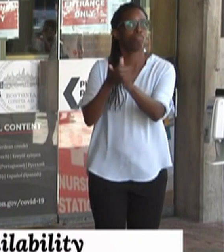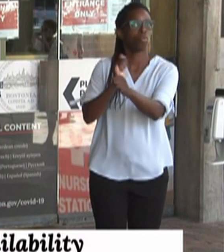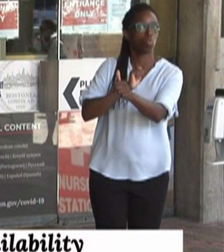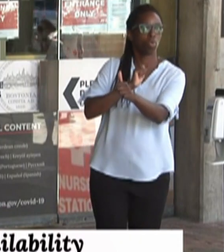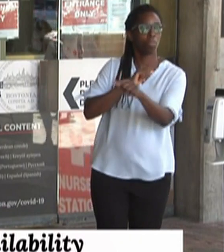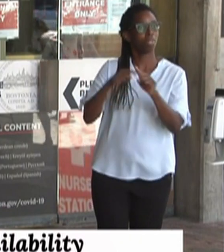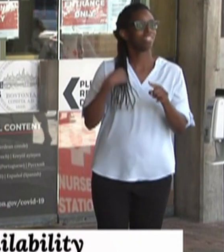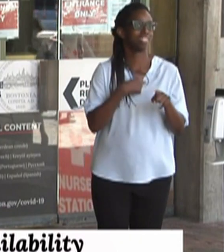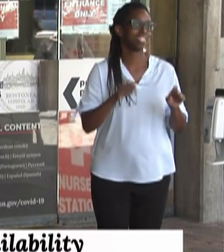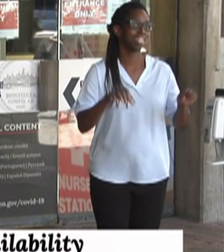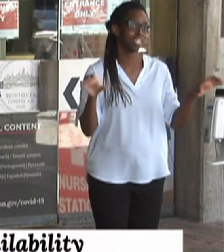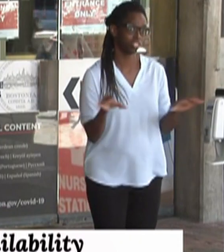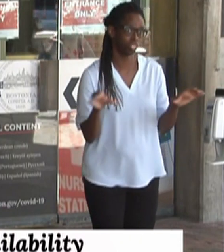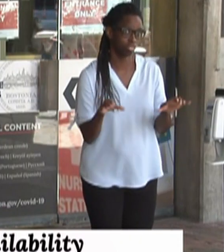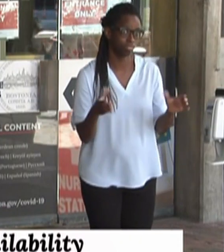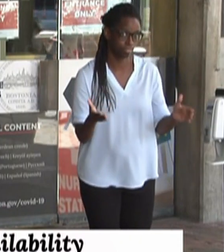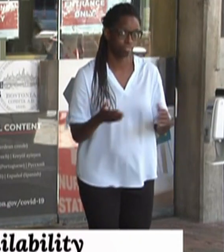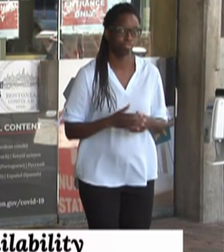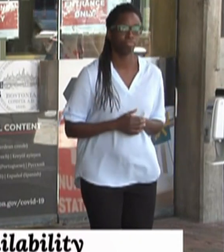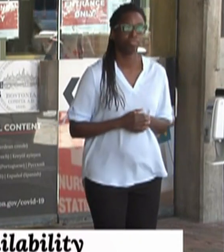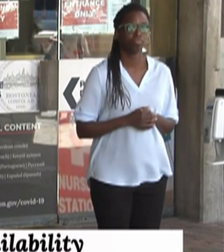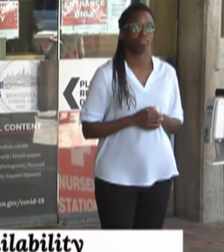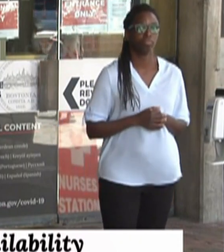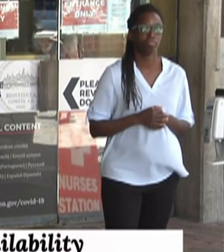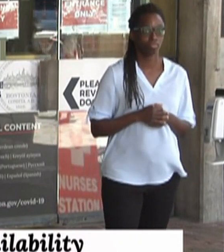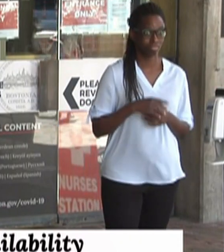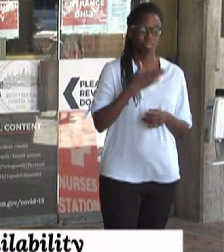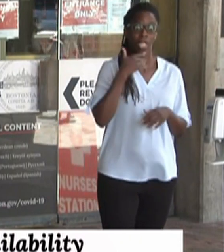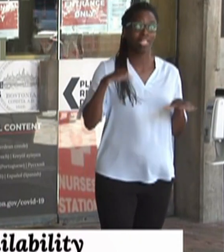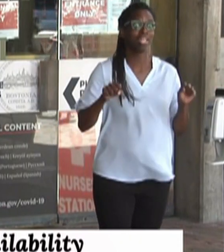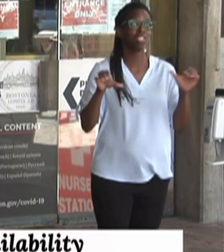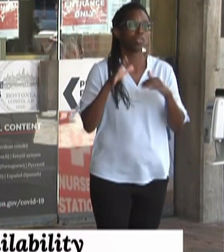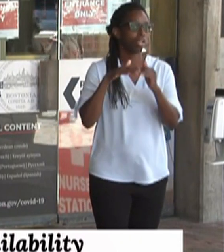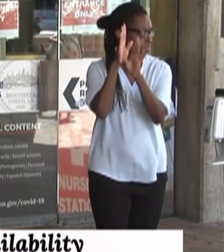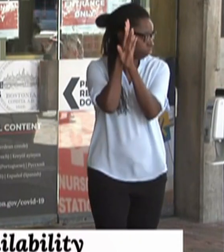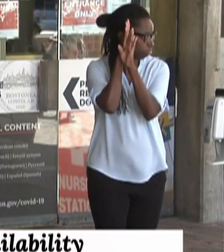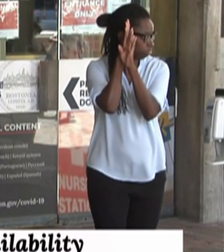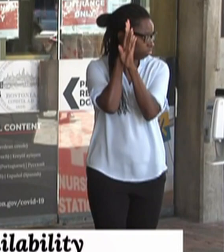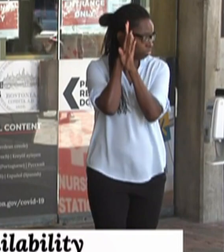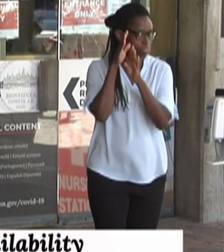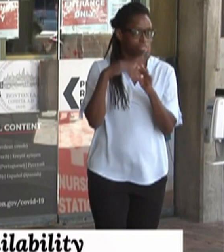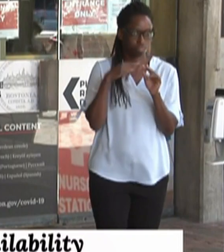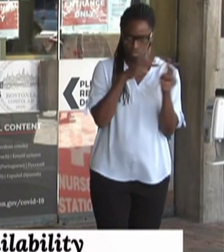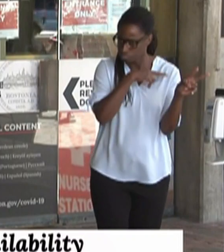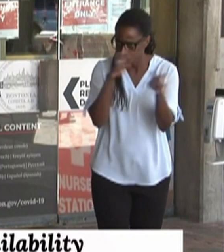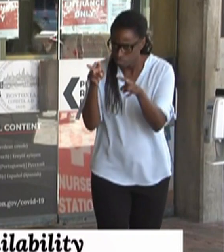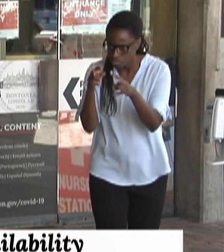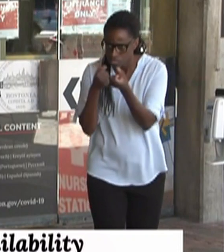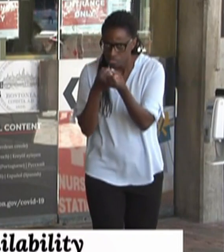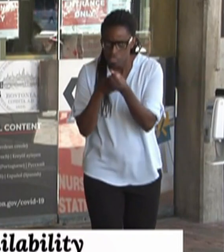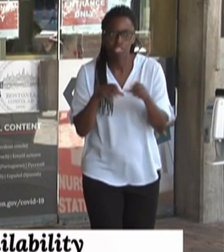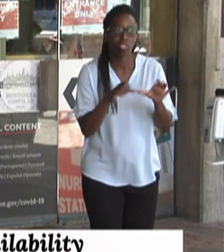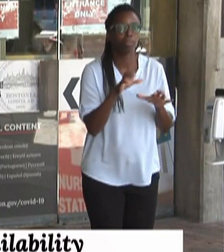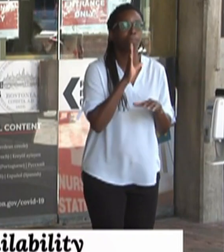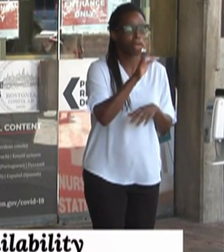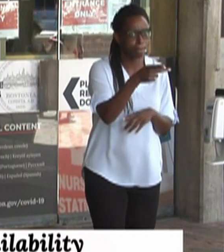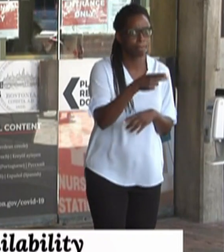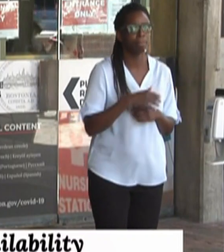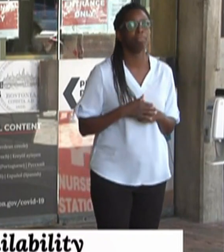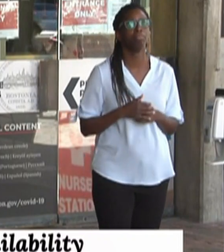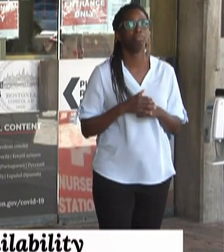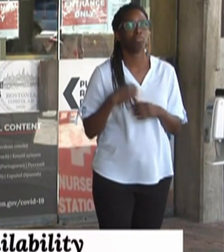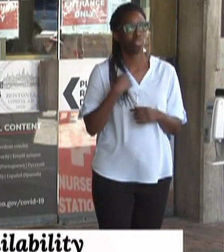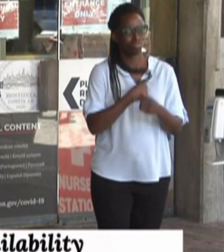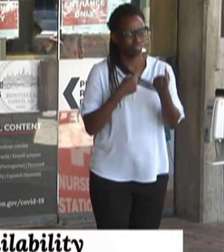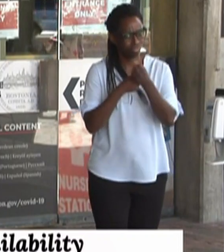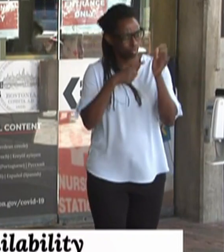be heard, and I commend them for that. But I think that it's time for action in this country. It's time for action here in Boston. It's